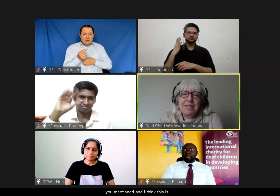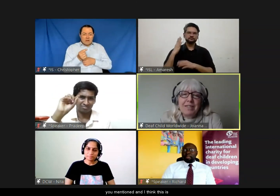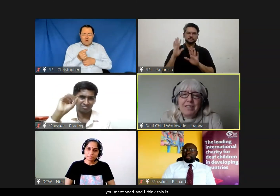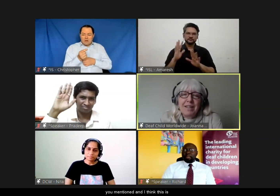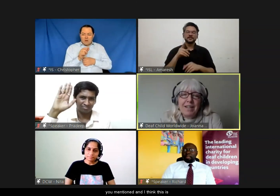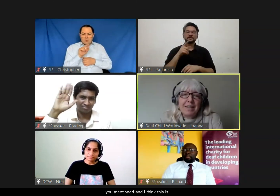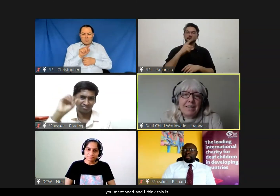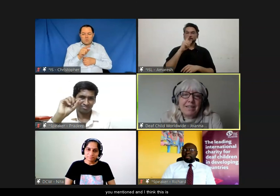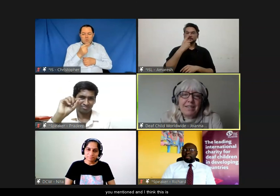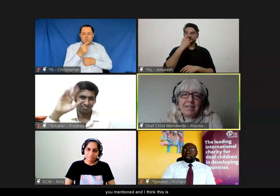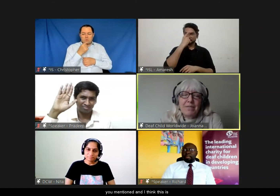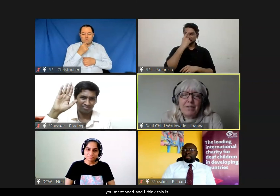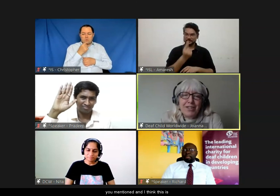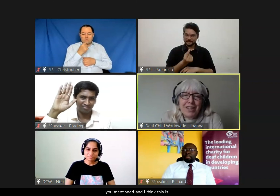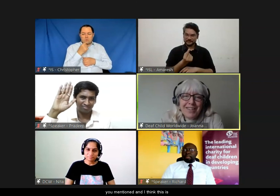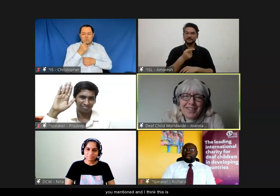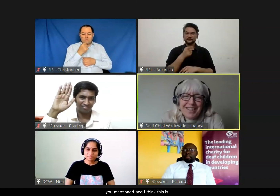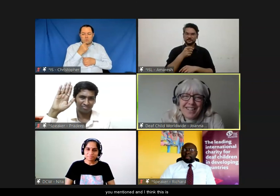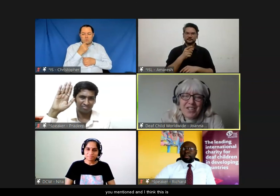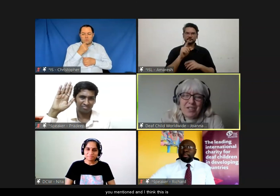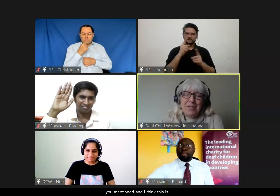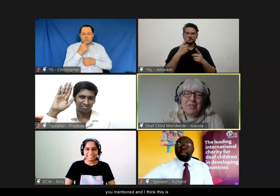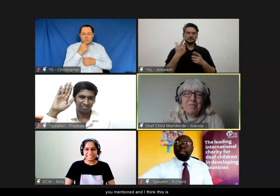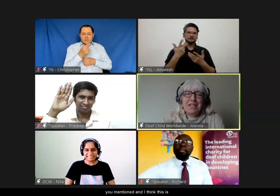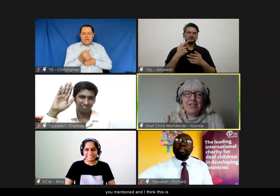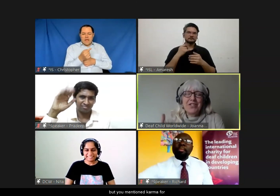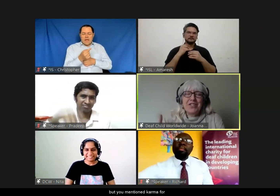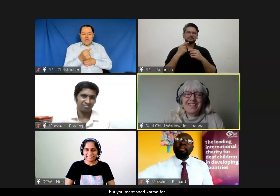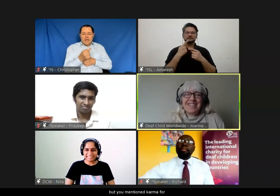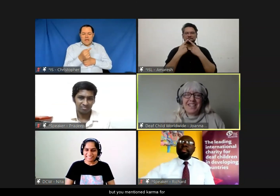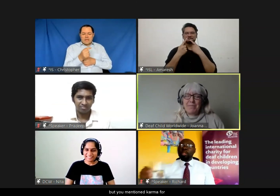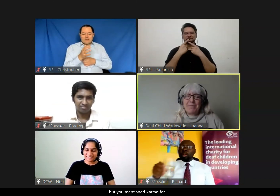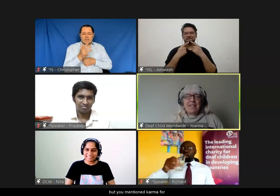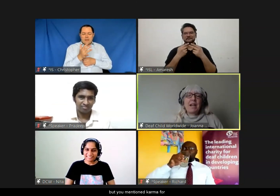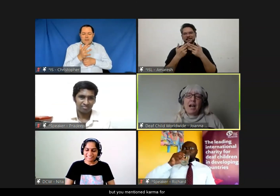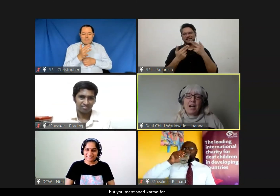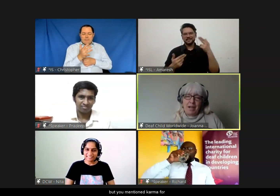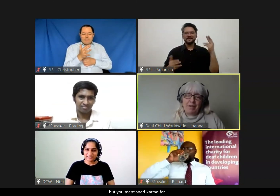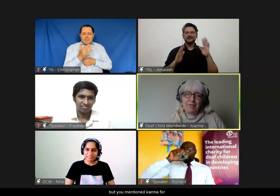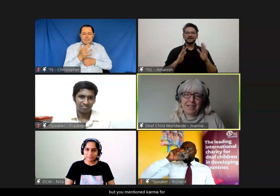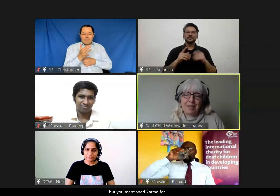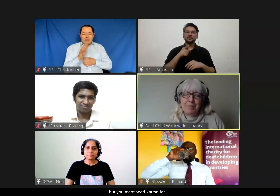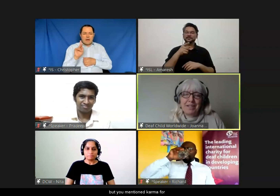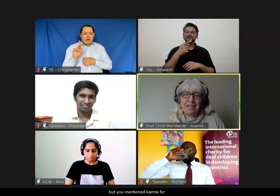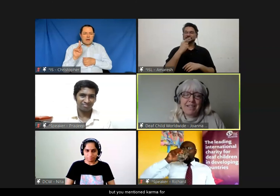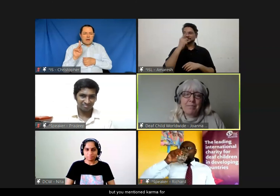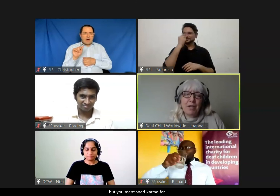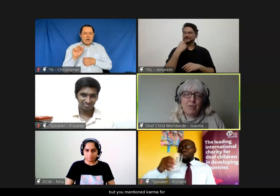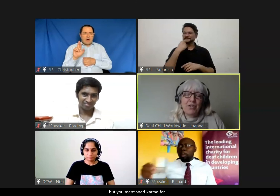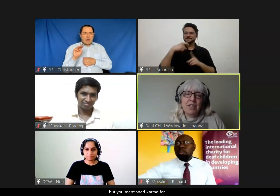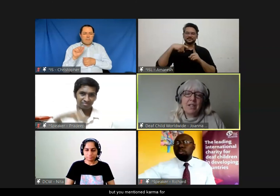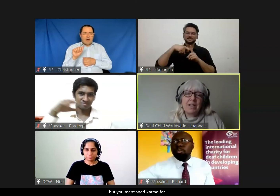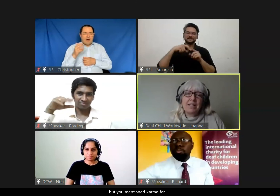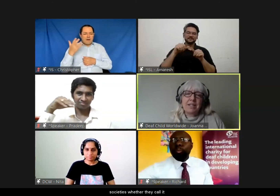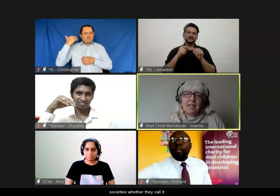mentioned, and I think this is a very lengthy discussion, but you mentioned karma, for example, and I think